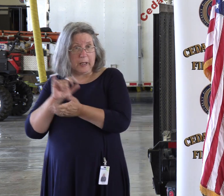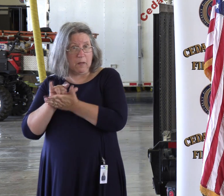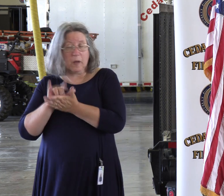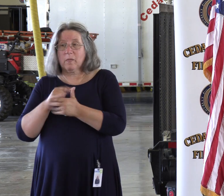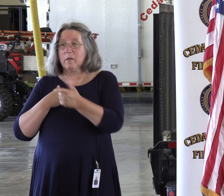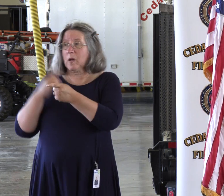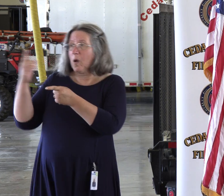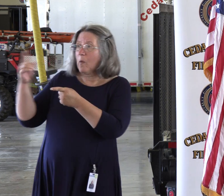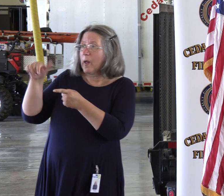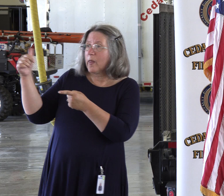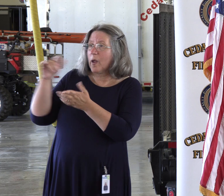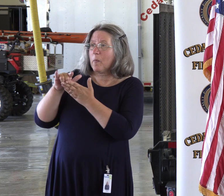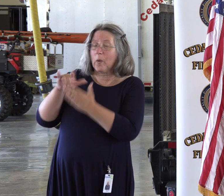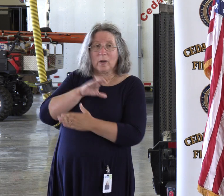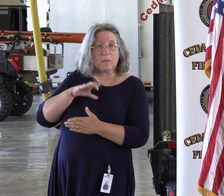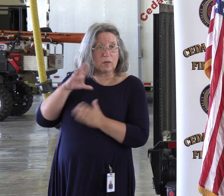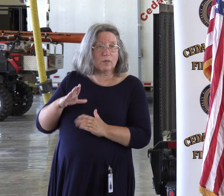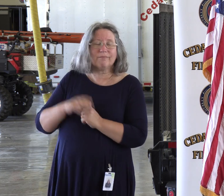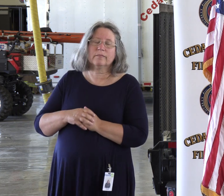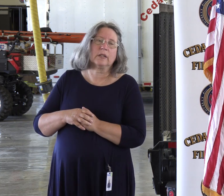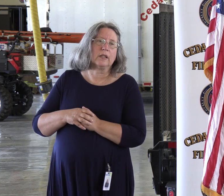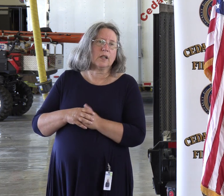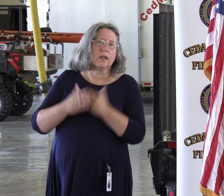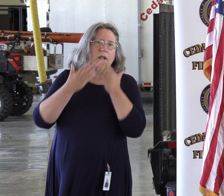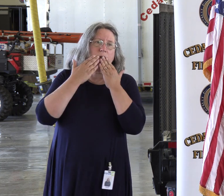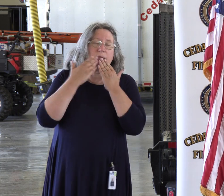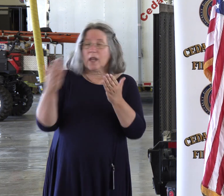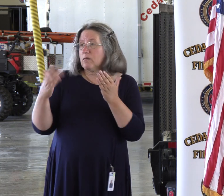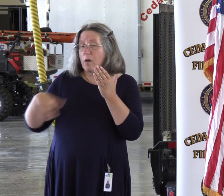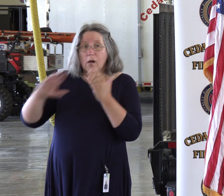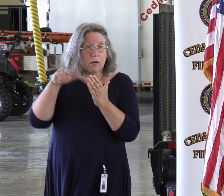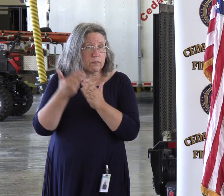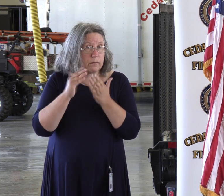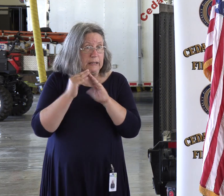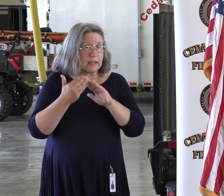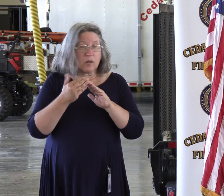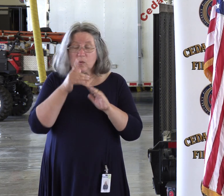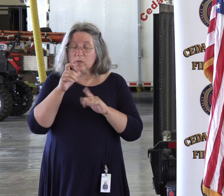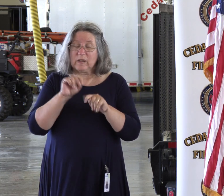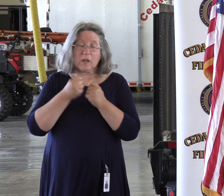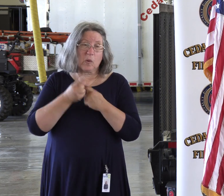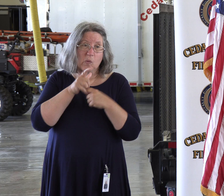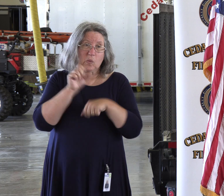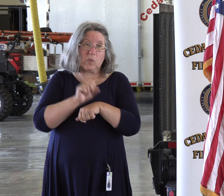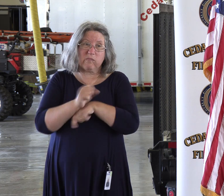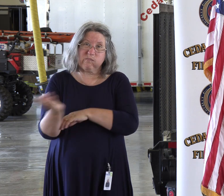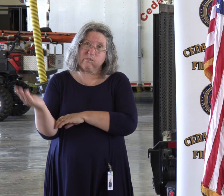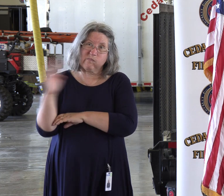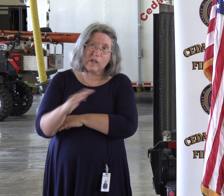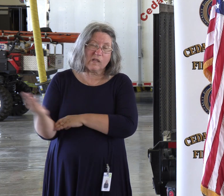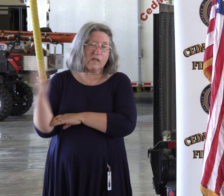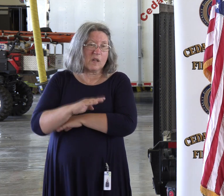Mary Meisterling, today, we want to say thank you to the city teams for all the long days and energy they're pouring